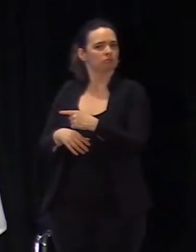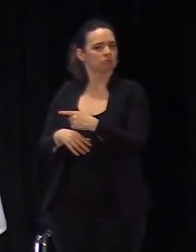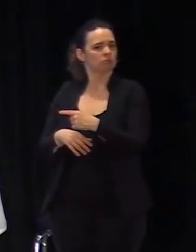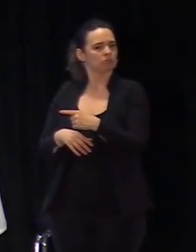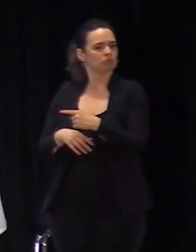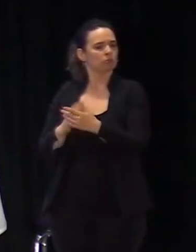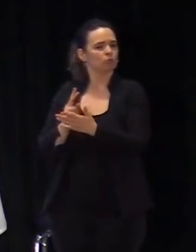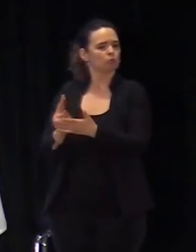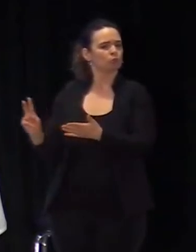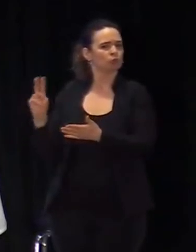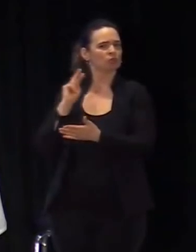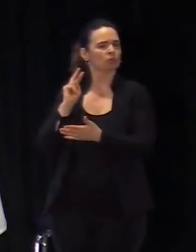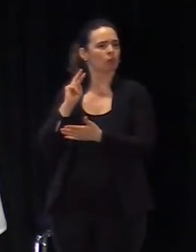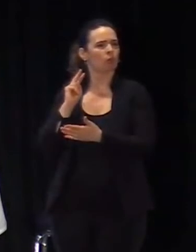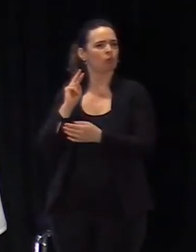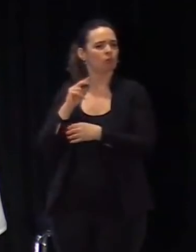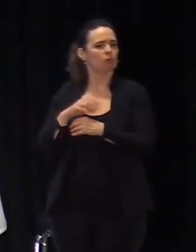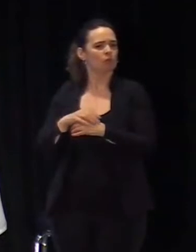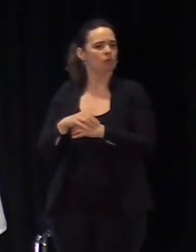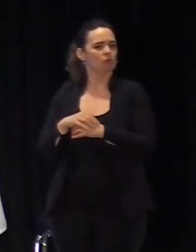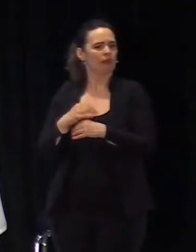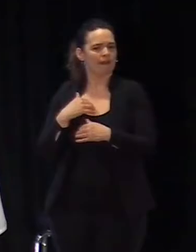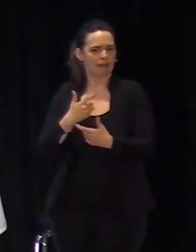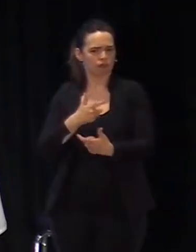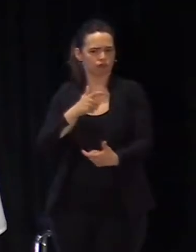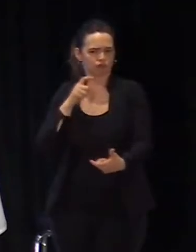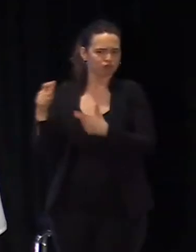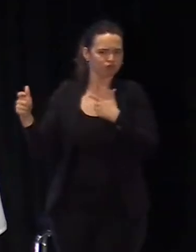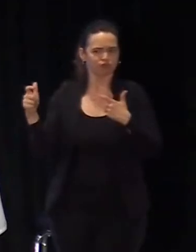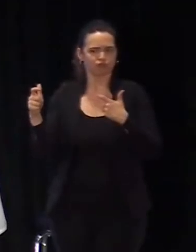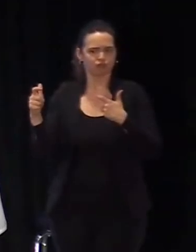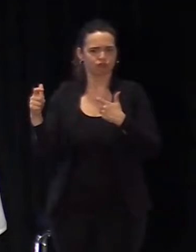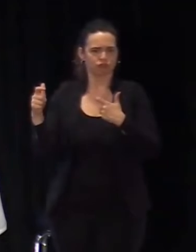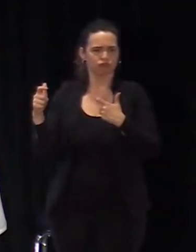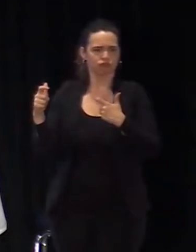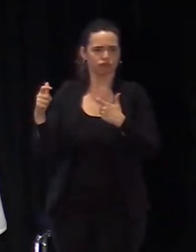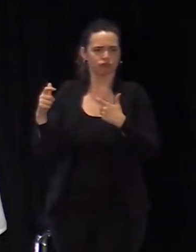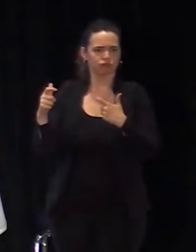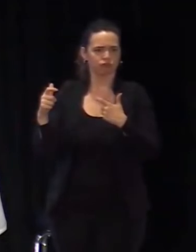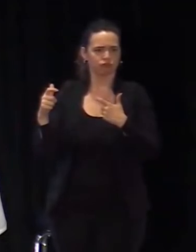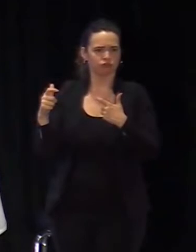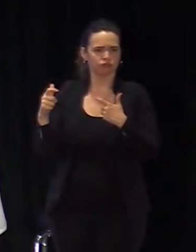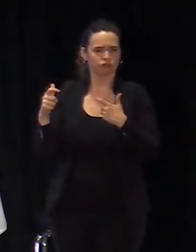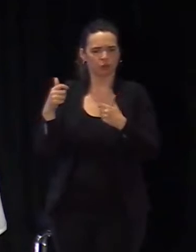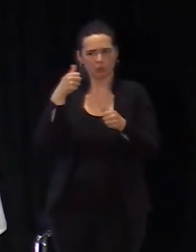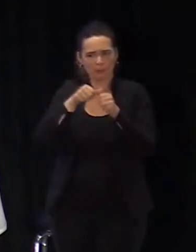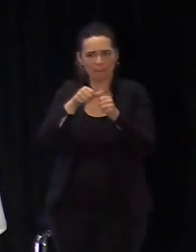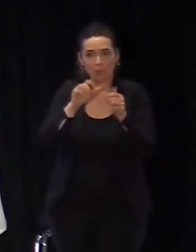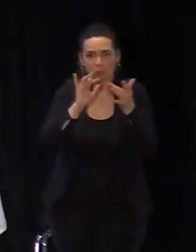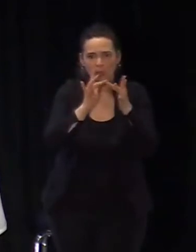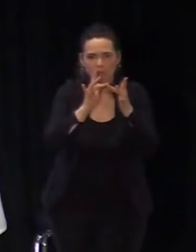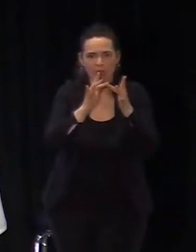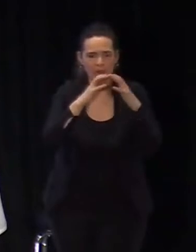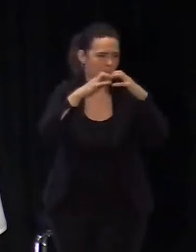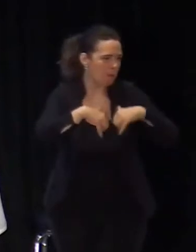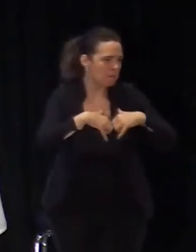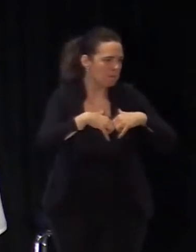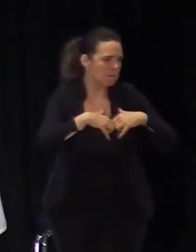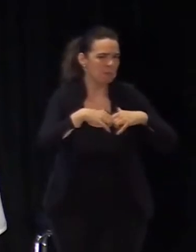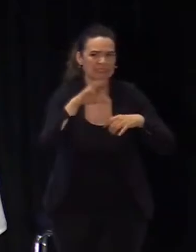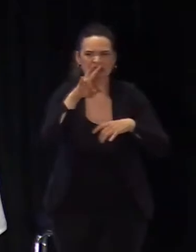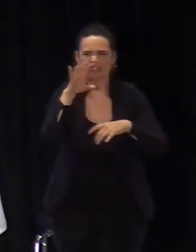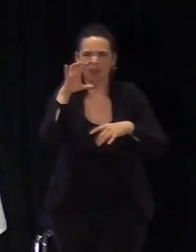we had huge hits on our website, you had a 1.4% chance that day of probably